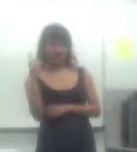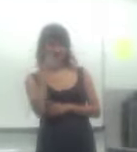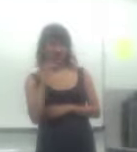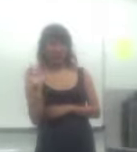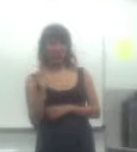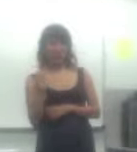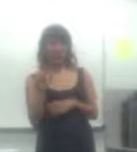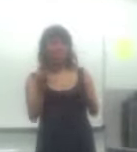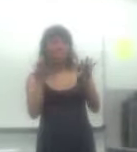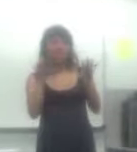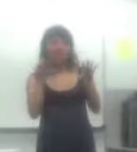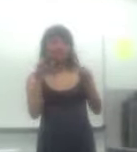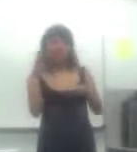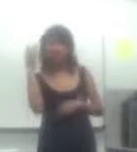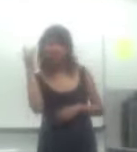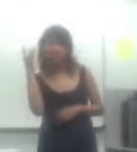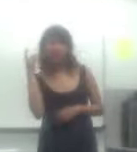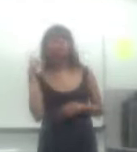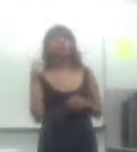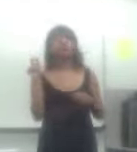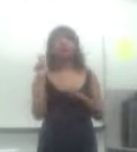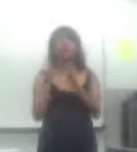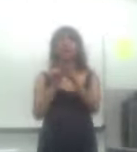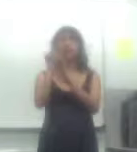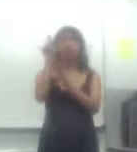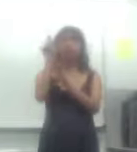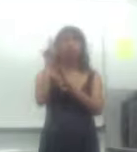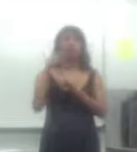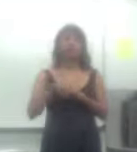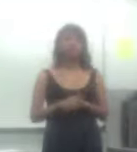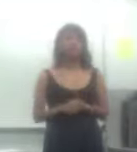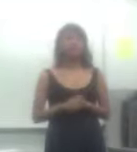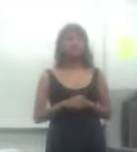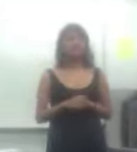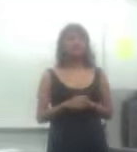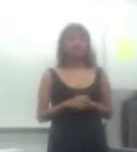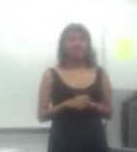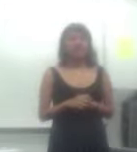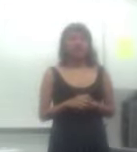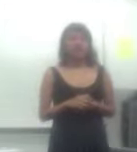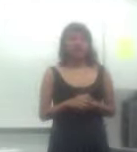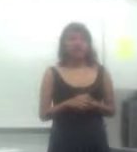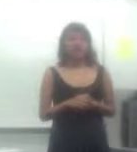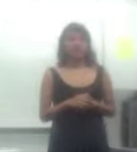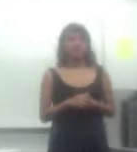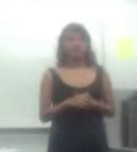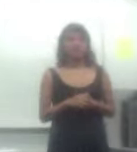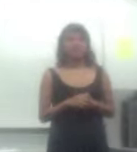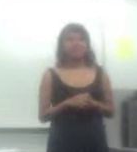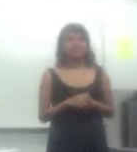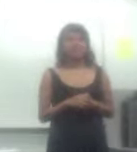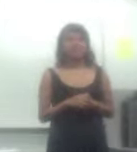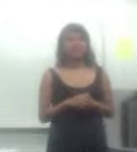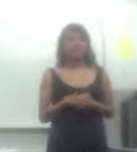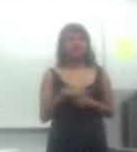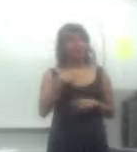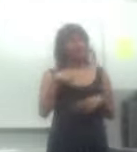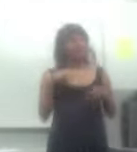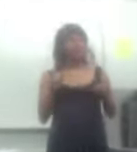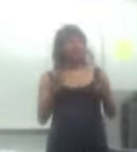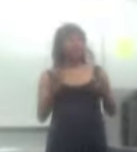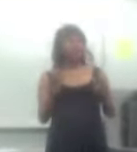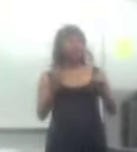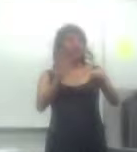tall. Anyways, I was given the opportunity to go on the ice on Tuesday with